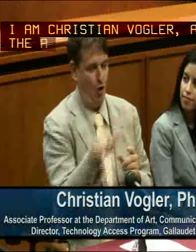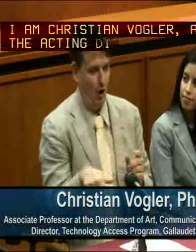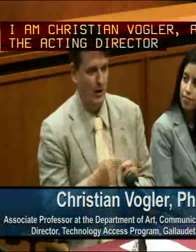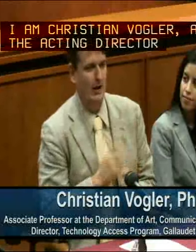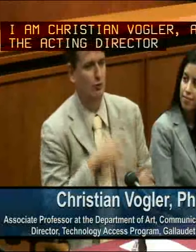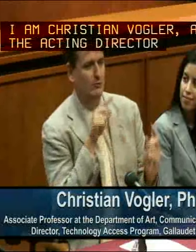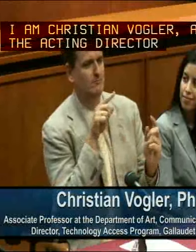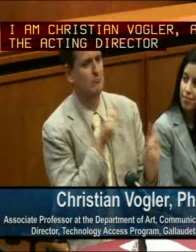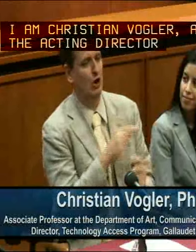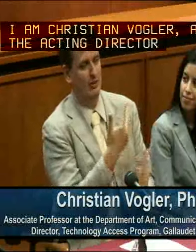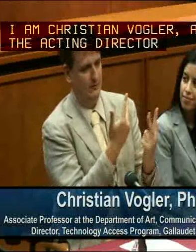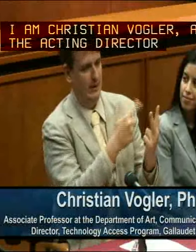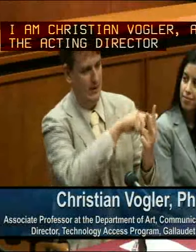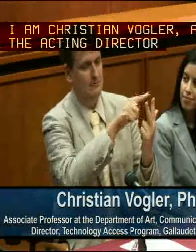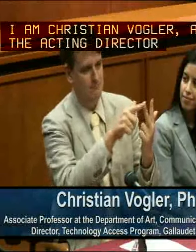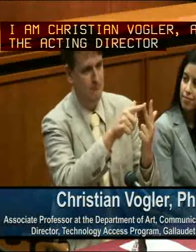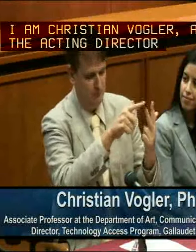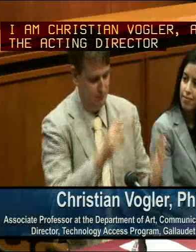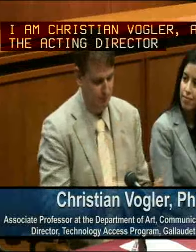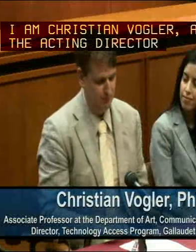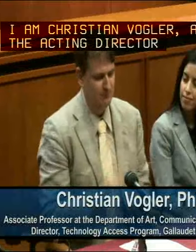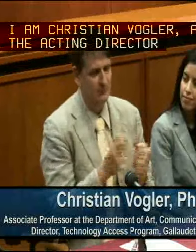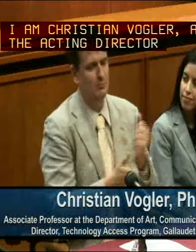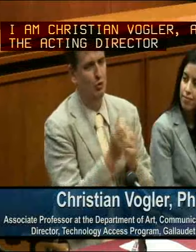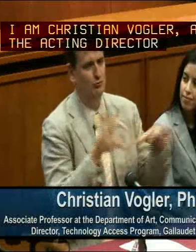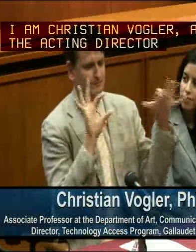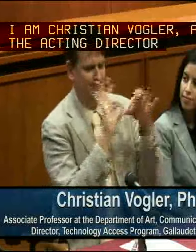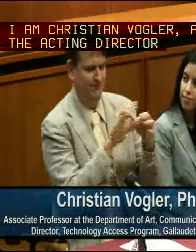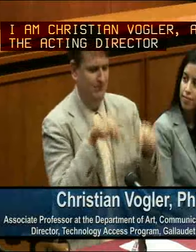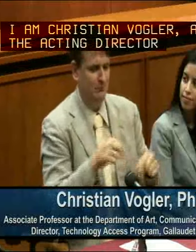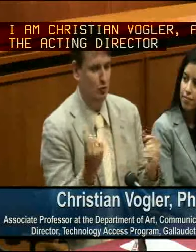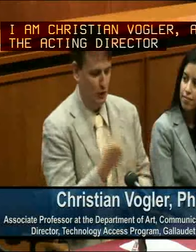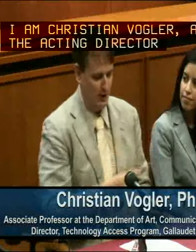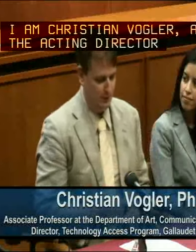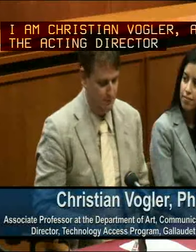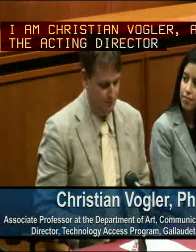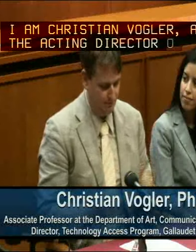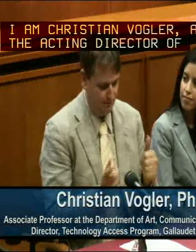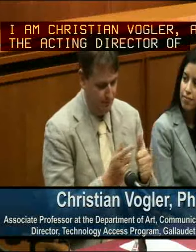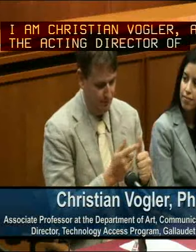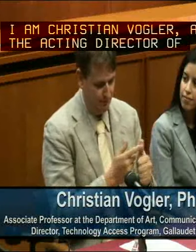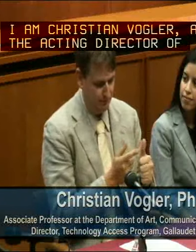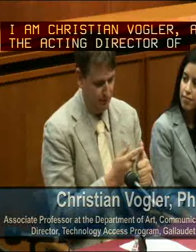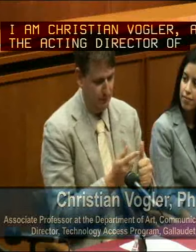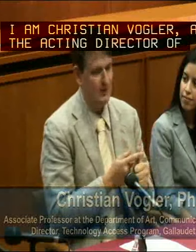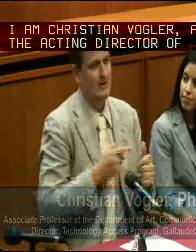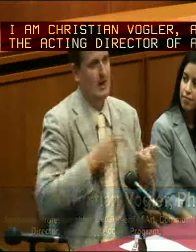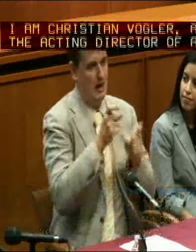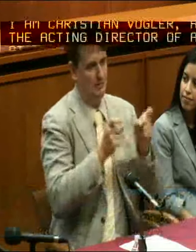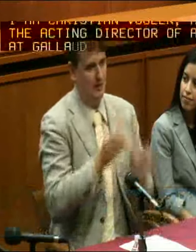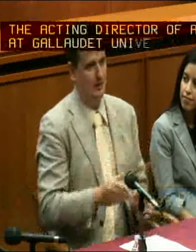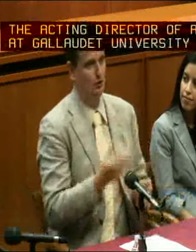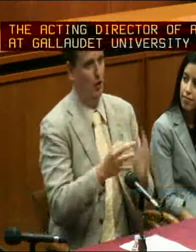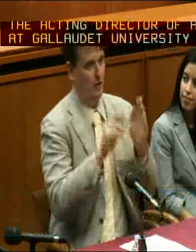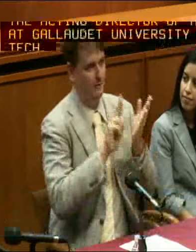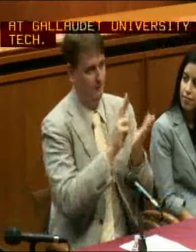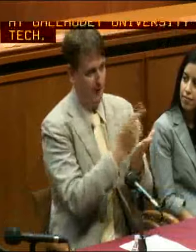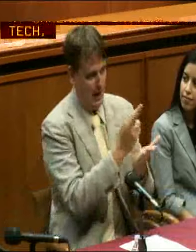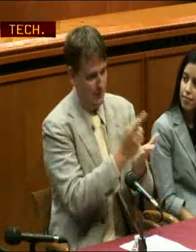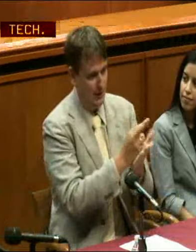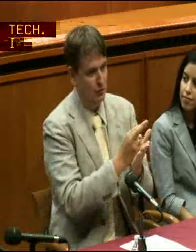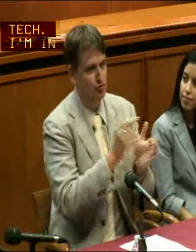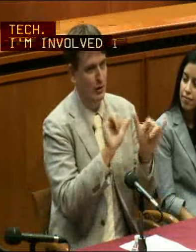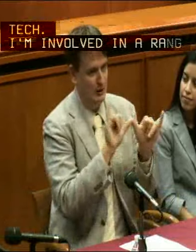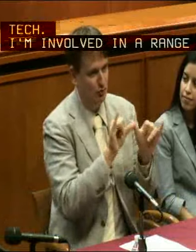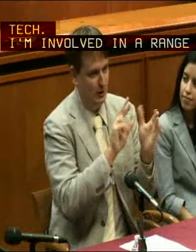projects and will briefly explain three of the most relevant ones, not all of them. The three that are most relevant to today's talk.